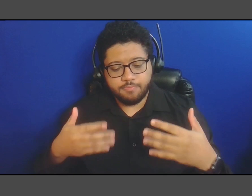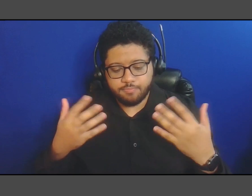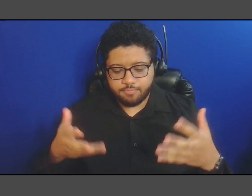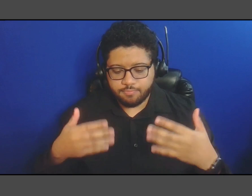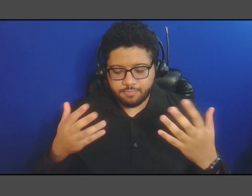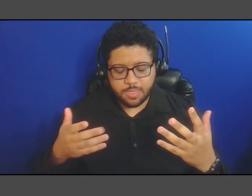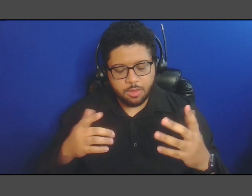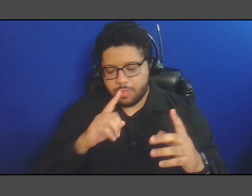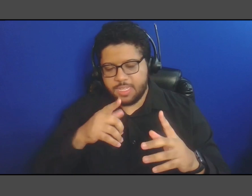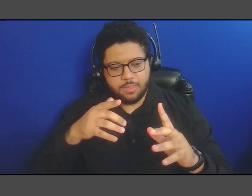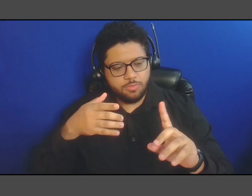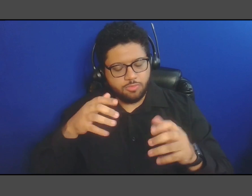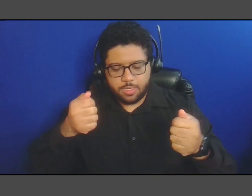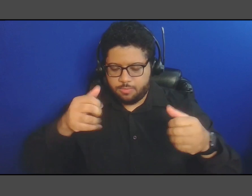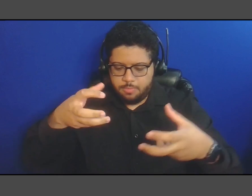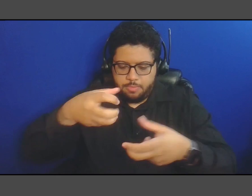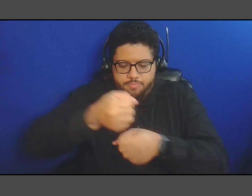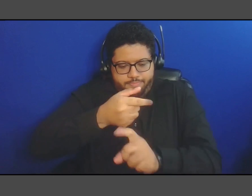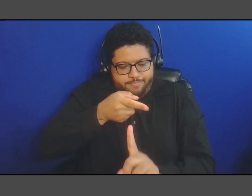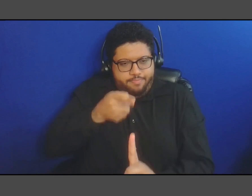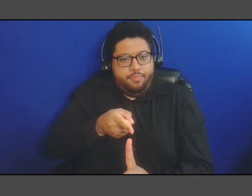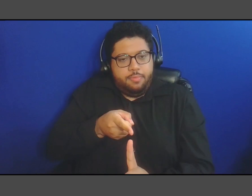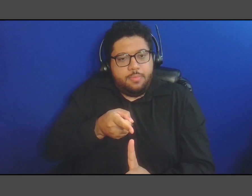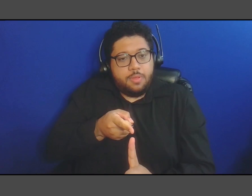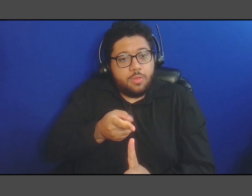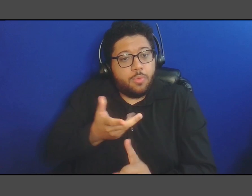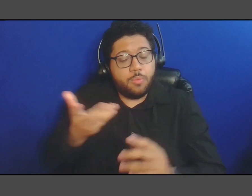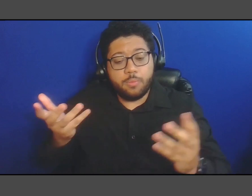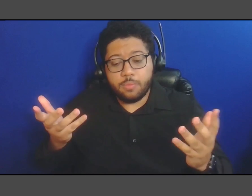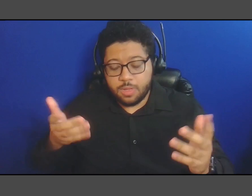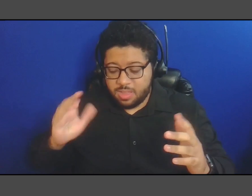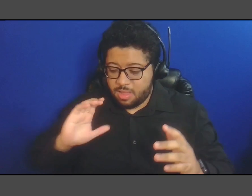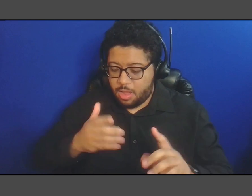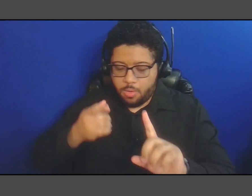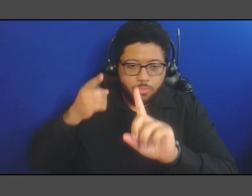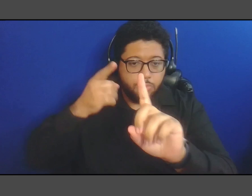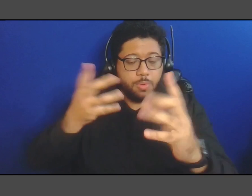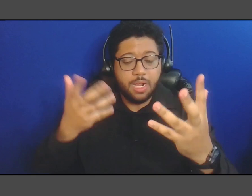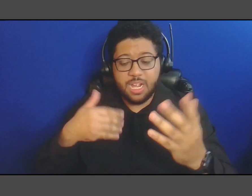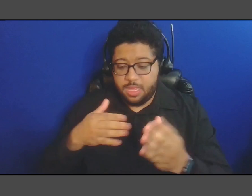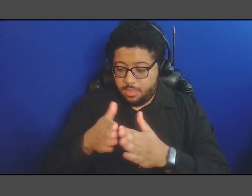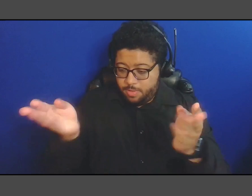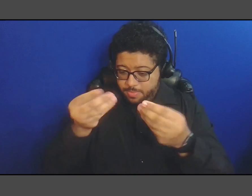to manage our public lands and to